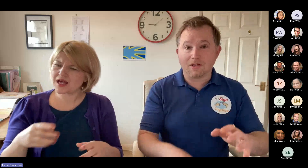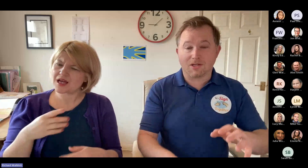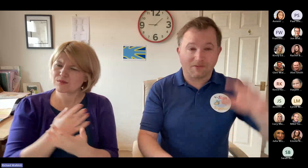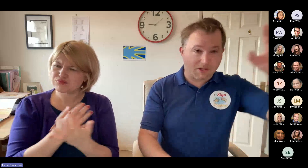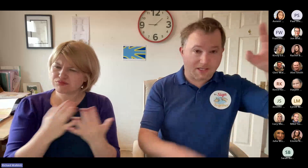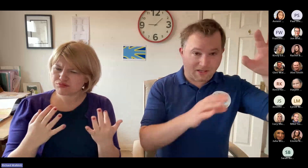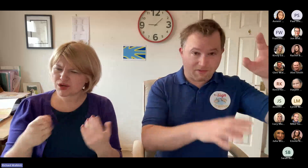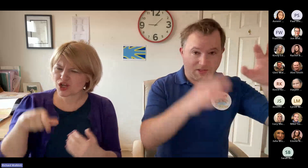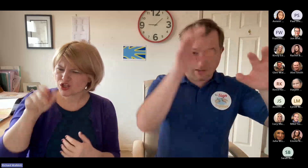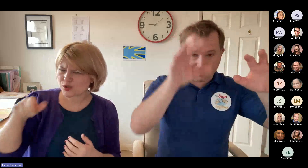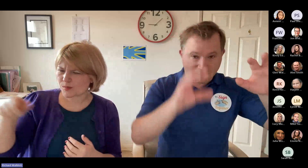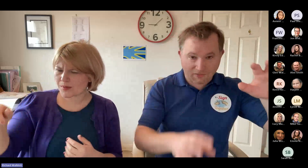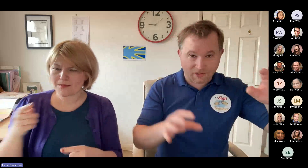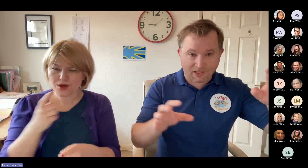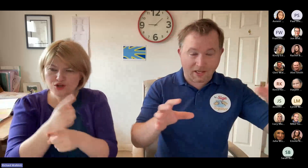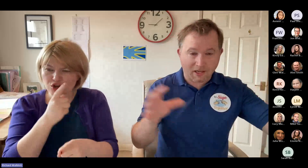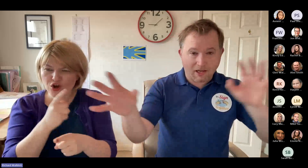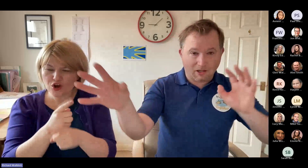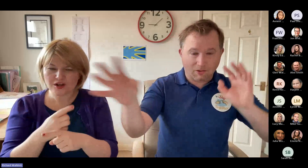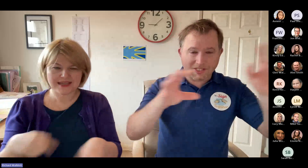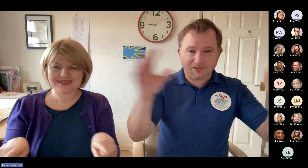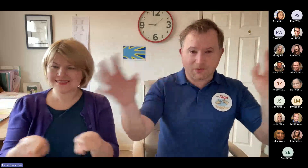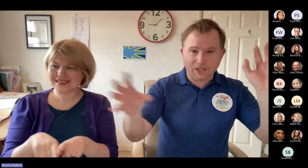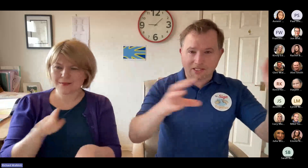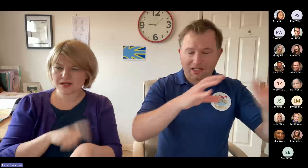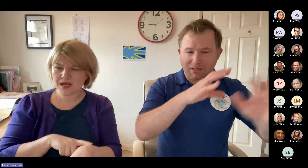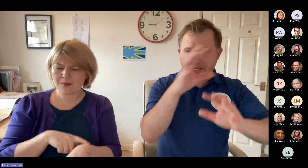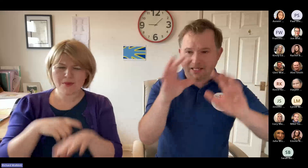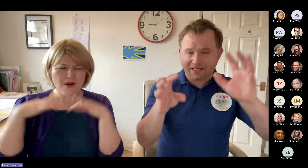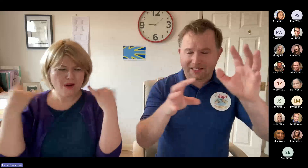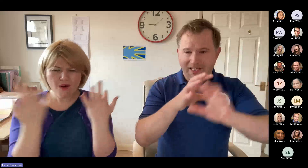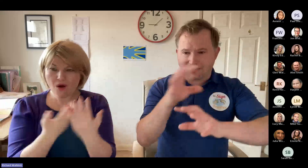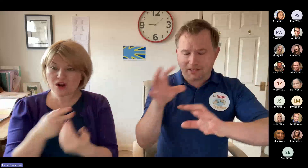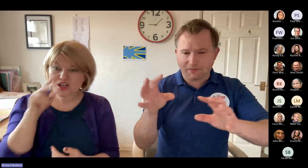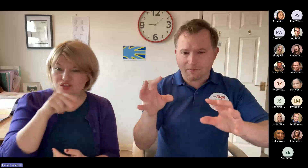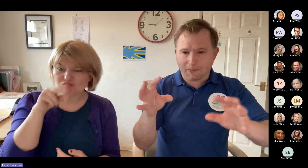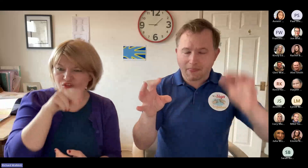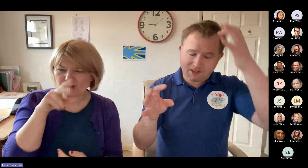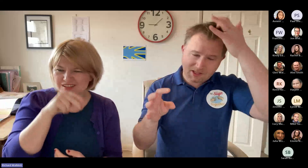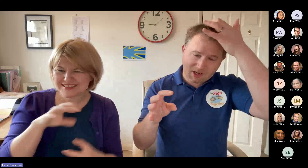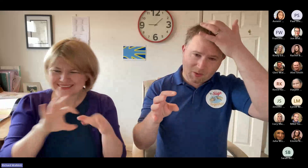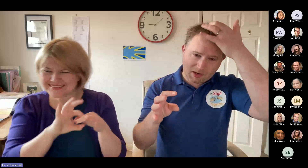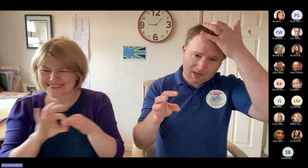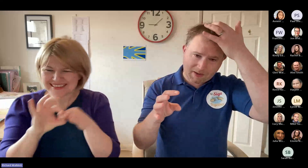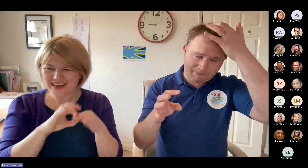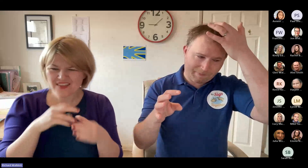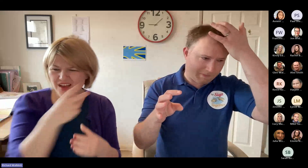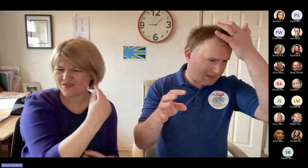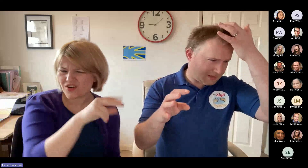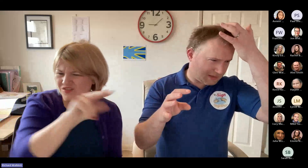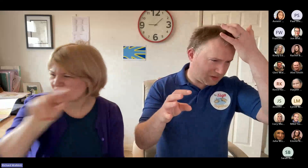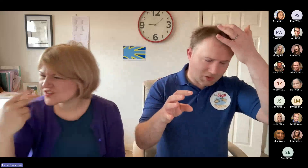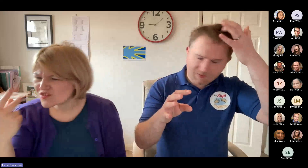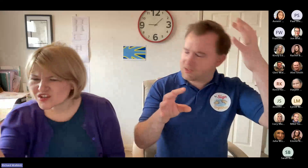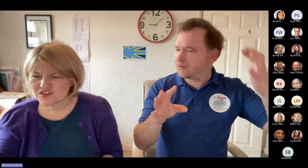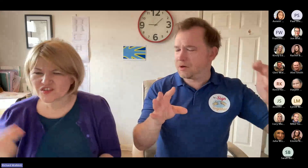So you had a voice here, voice here, voice here, voice here, and all these voices are kind of mingling together. So I'm not sure if tomorrow